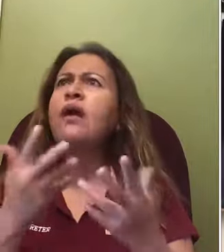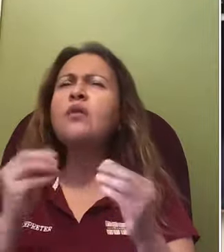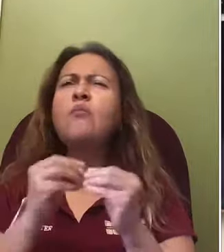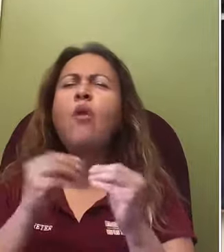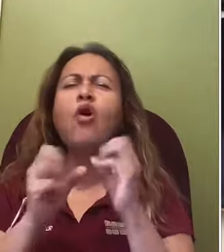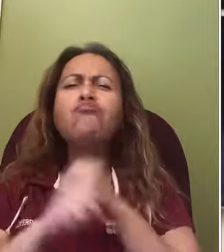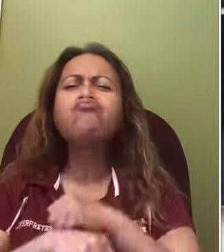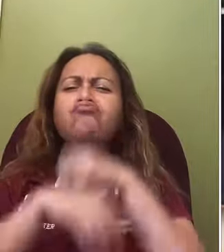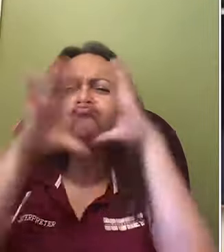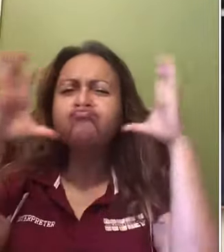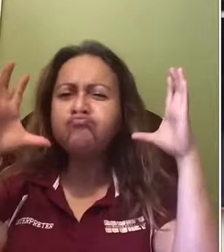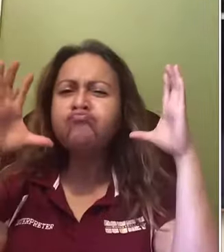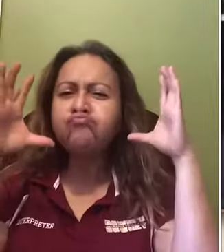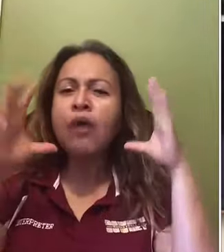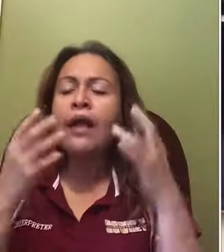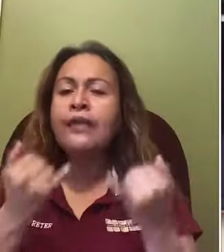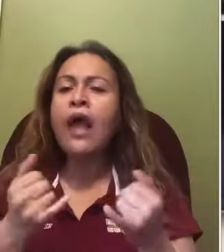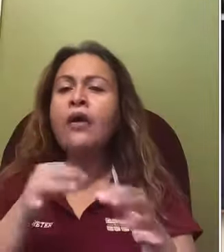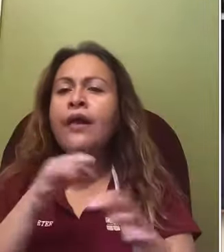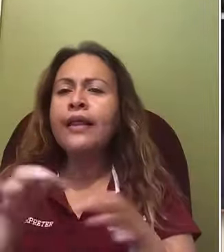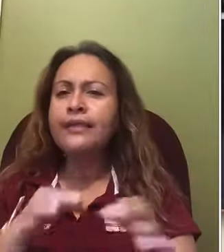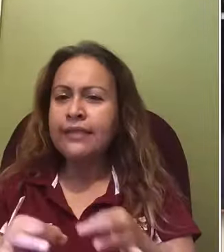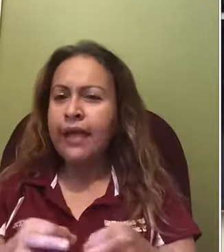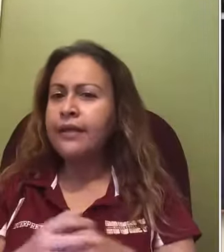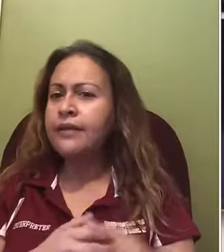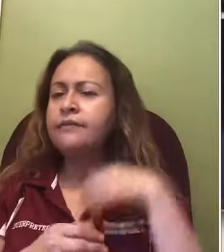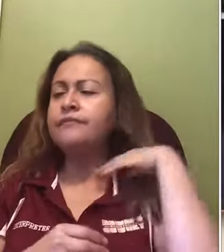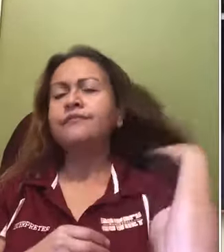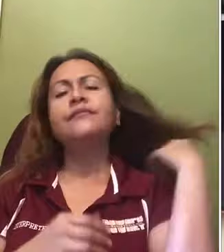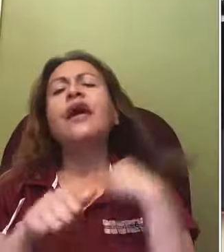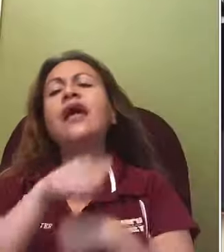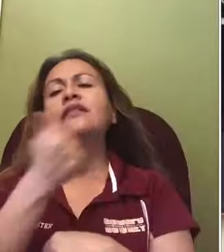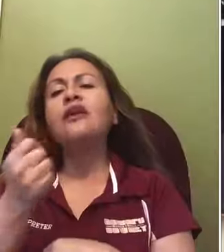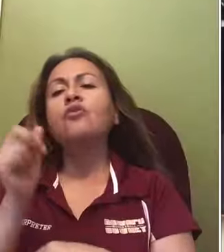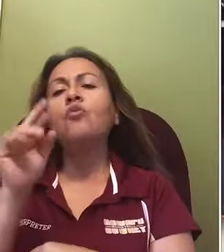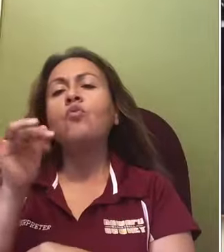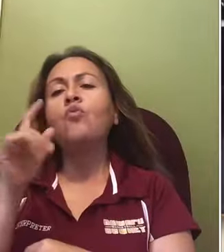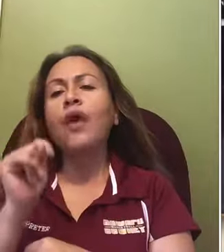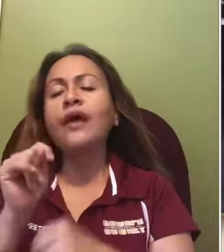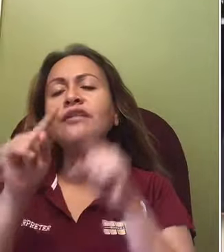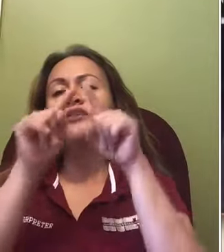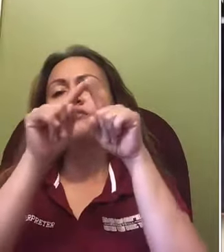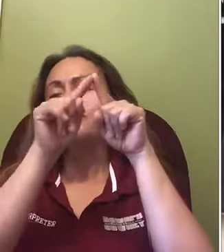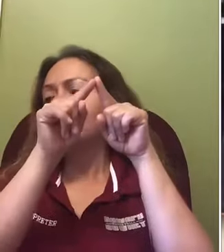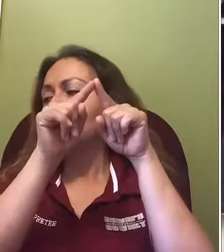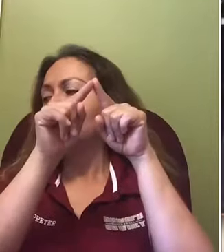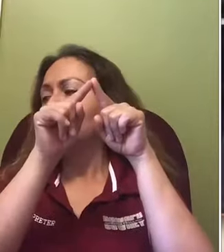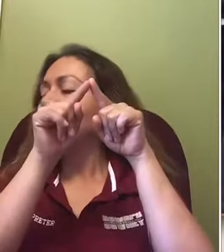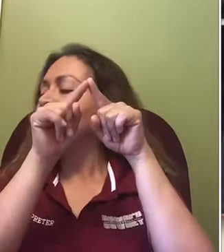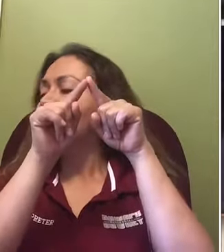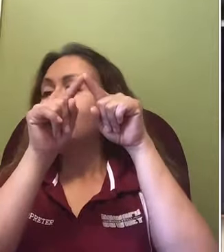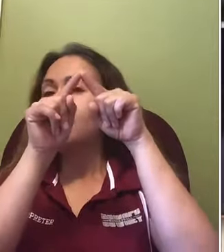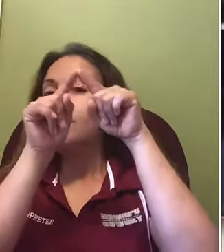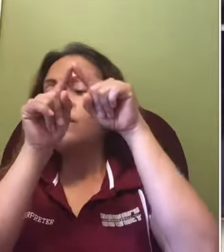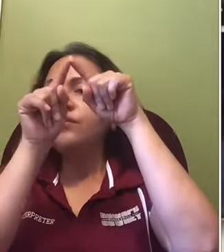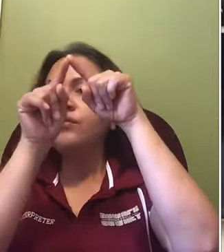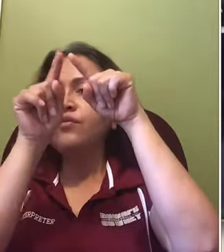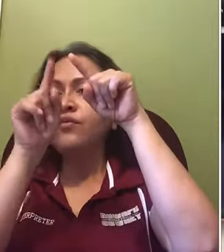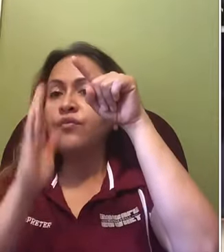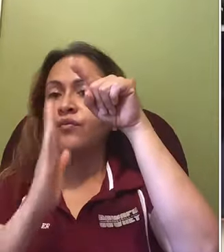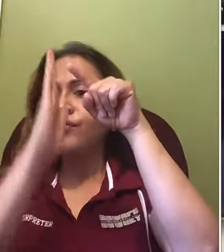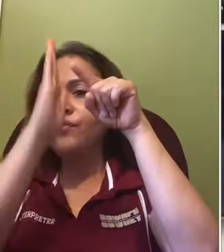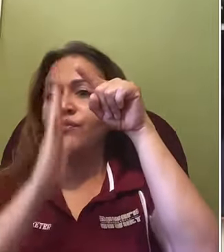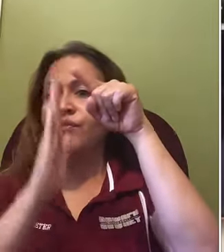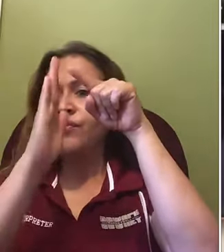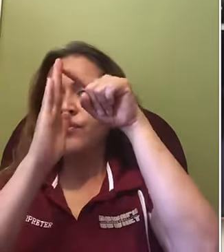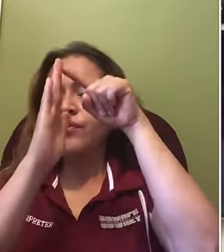concrete. Let's say, let me draw another right triangle. There's another right triangle here.